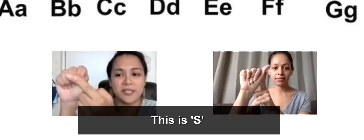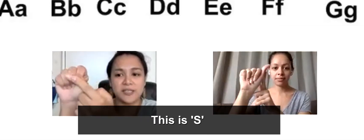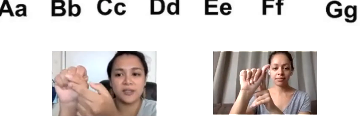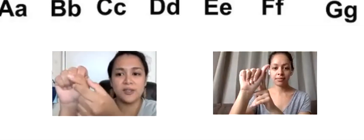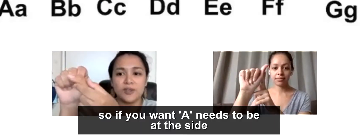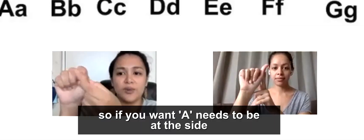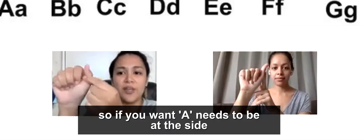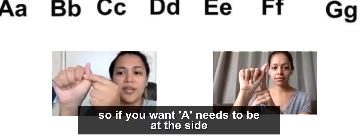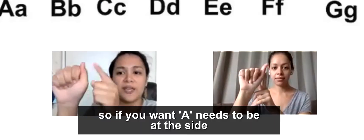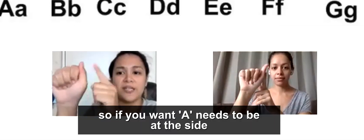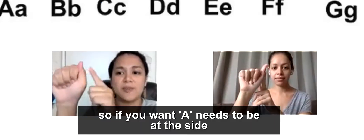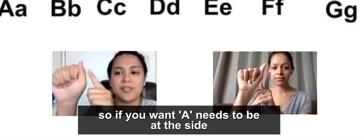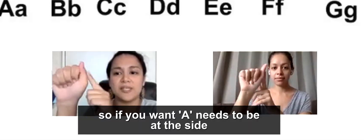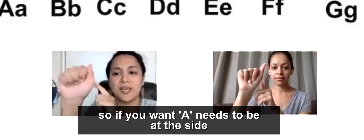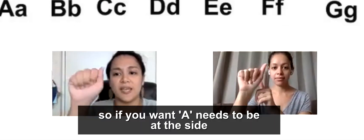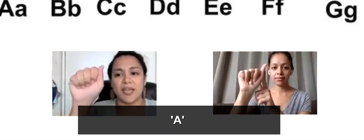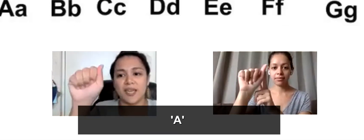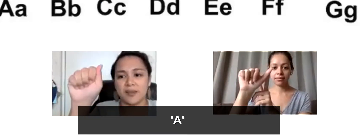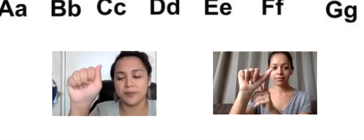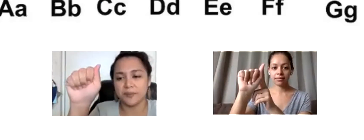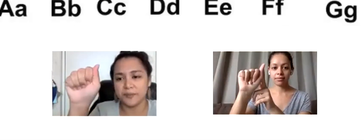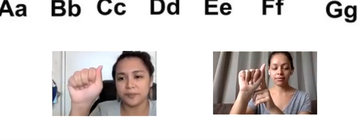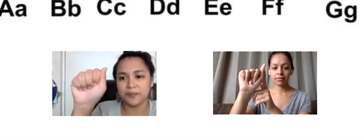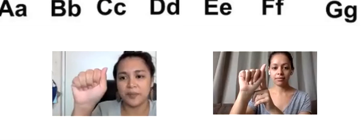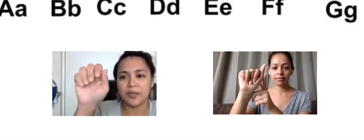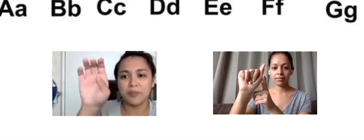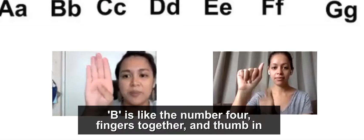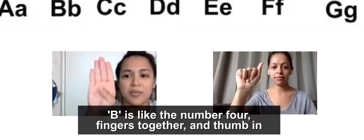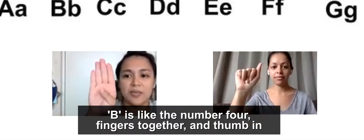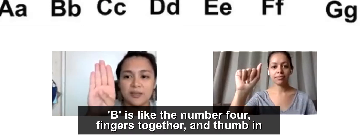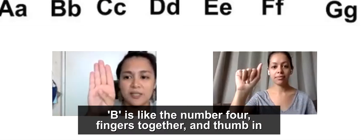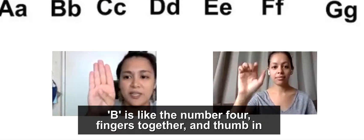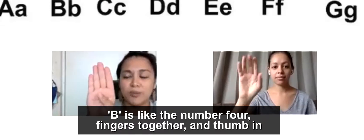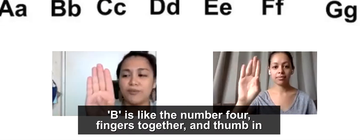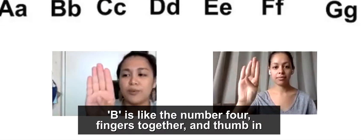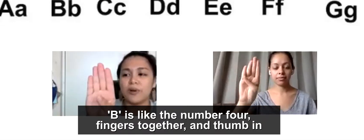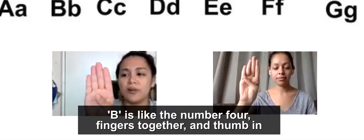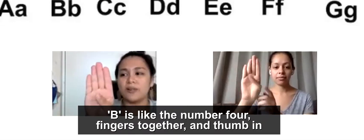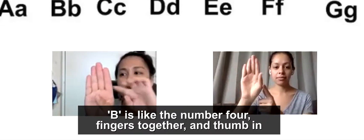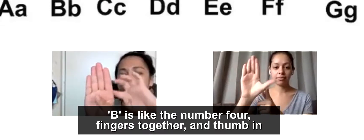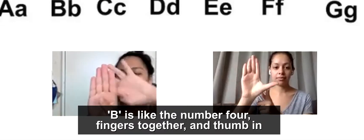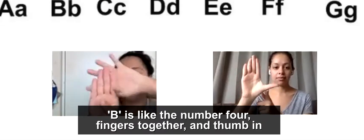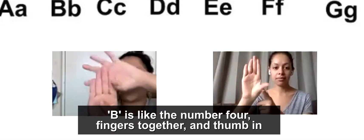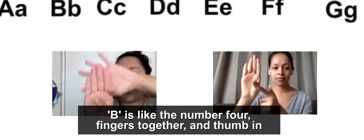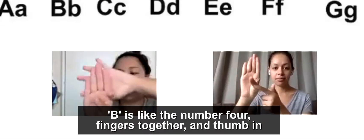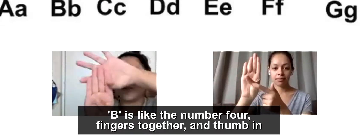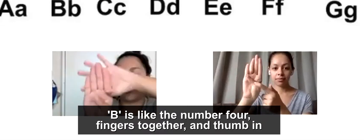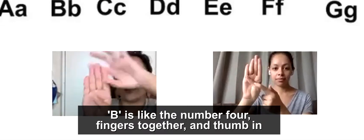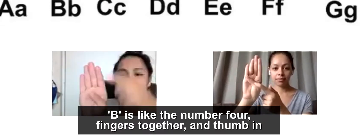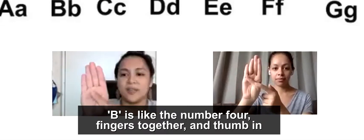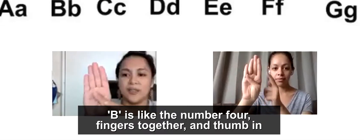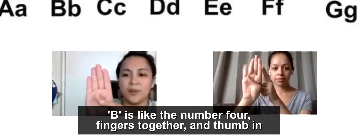S. So if you want A, it needs to be at the side. A. B is like number 4. Fingers